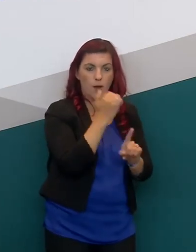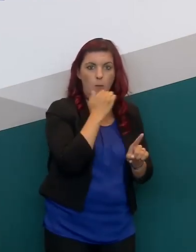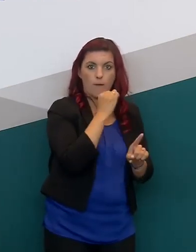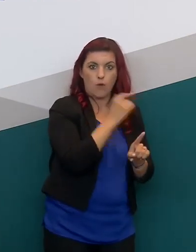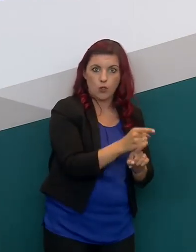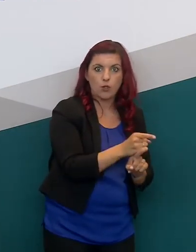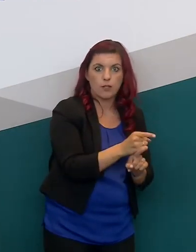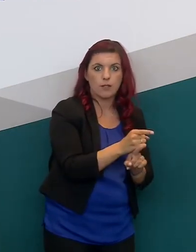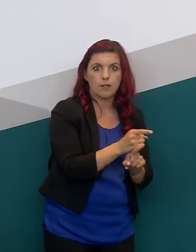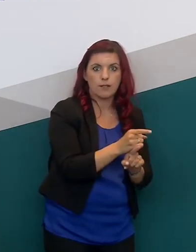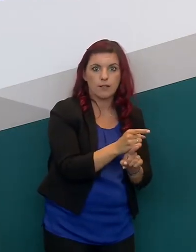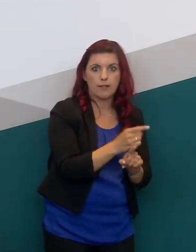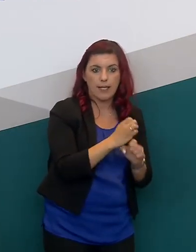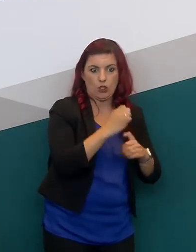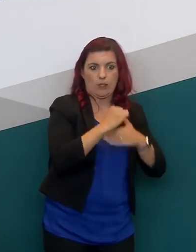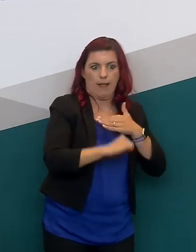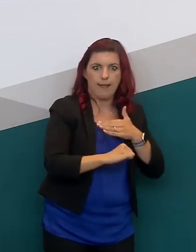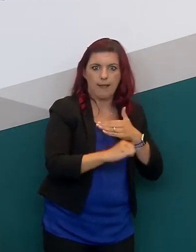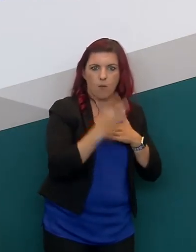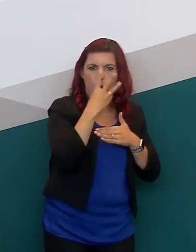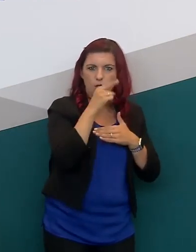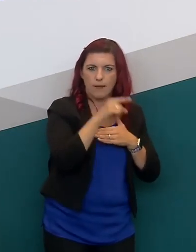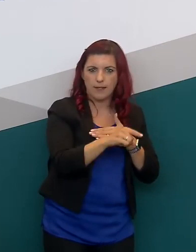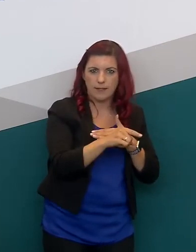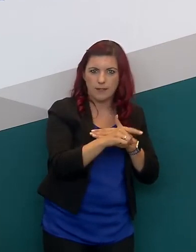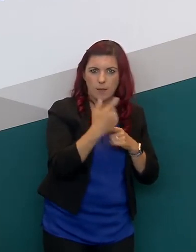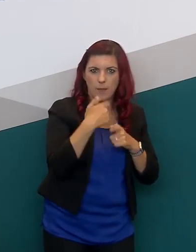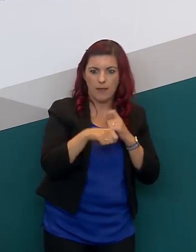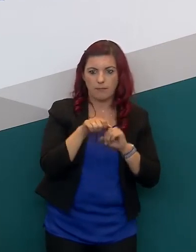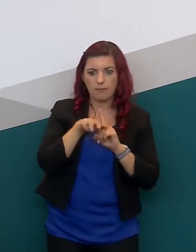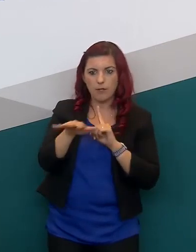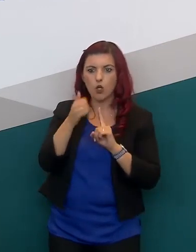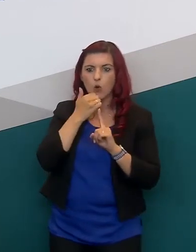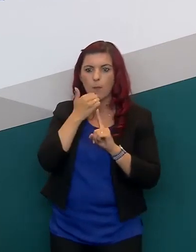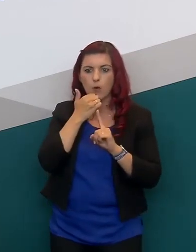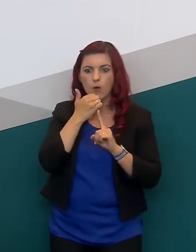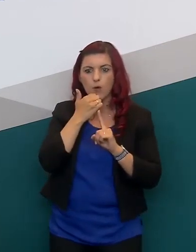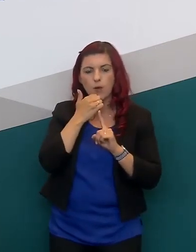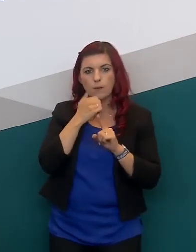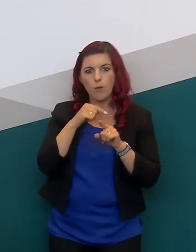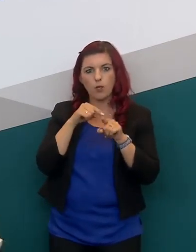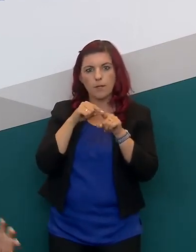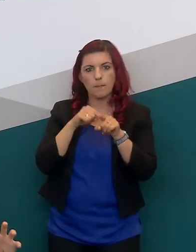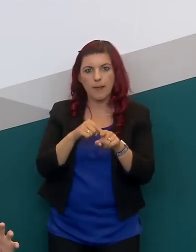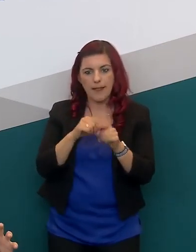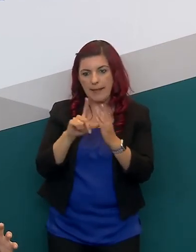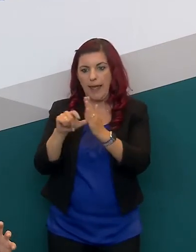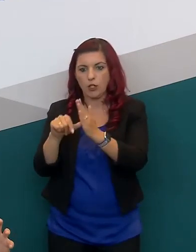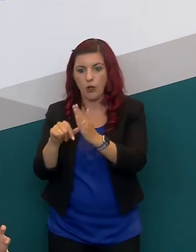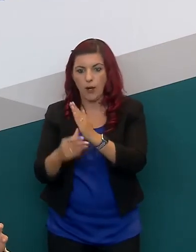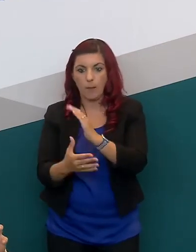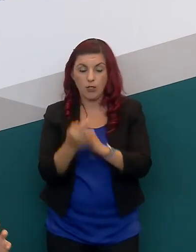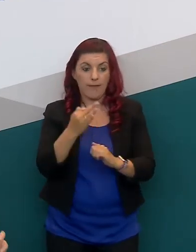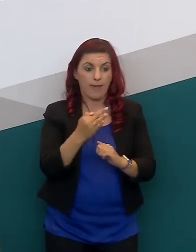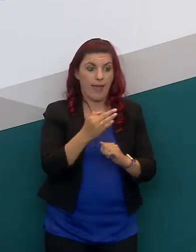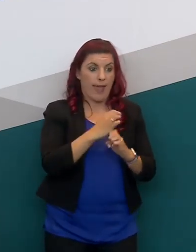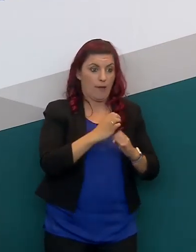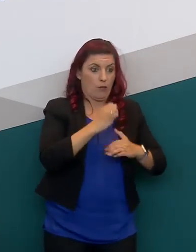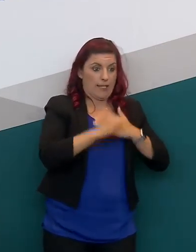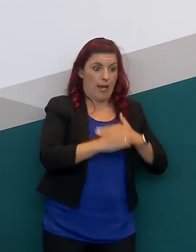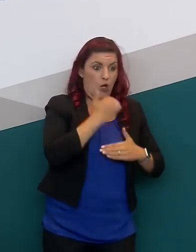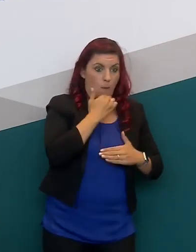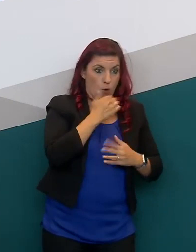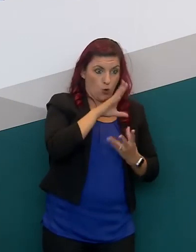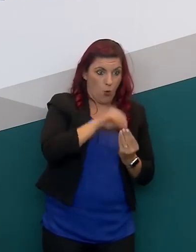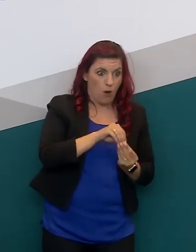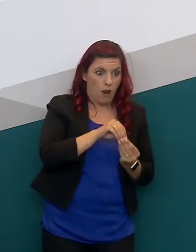here. The fact that that makes the reproduction number a little bit unreliable doesn't matter on that, so long as the total number of